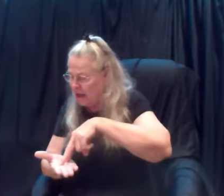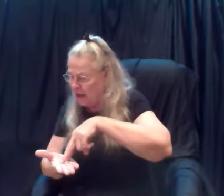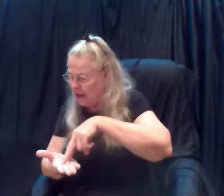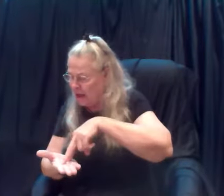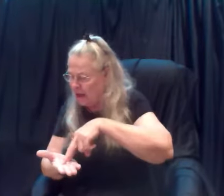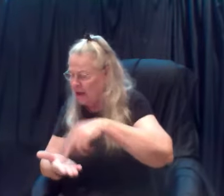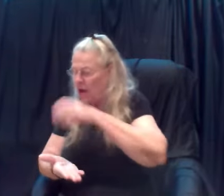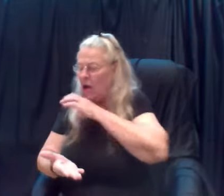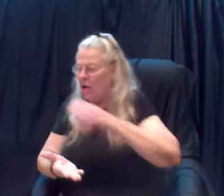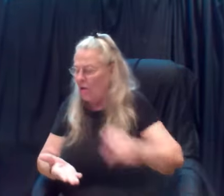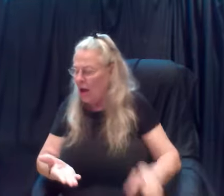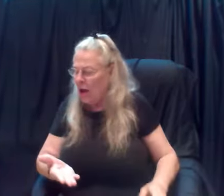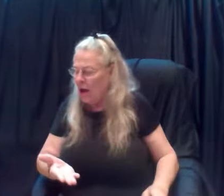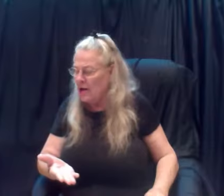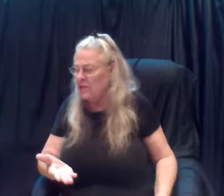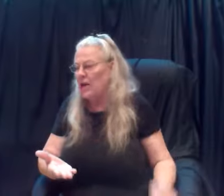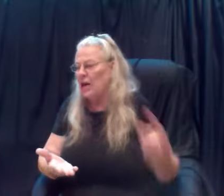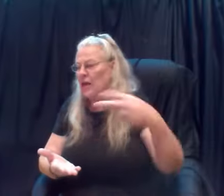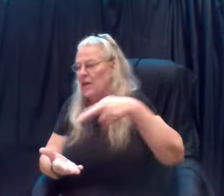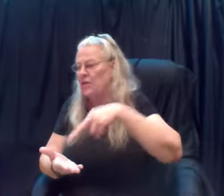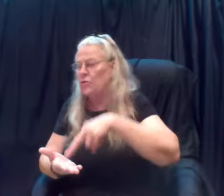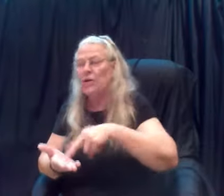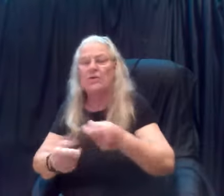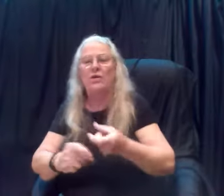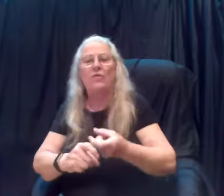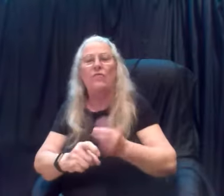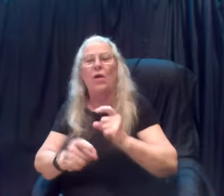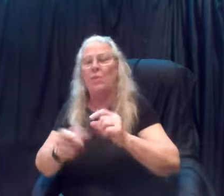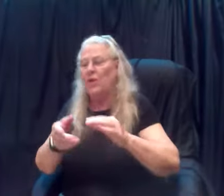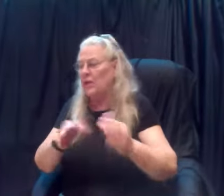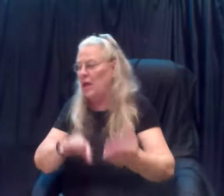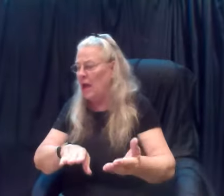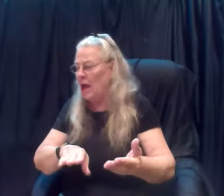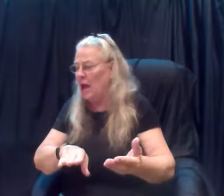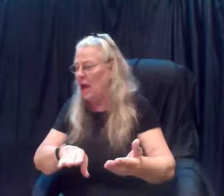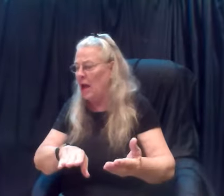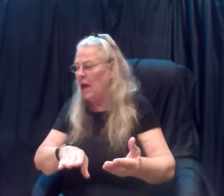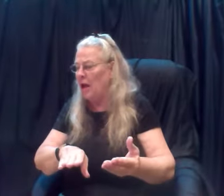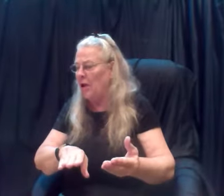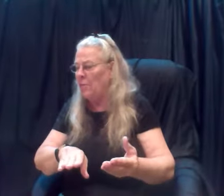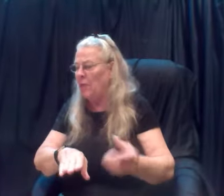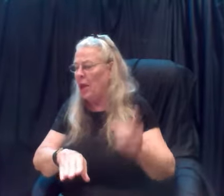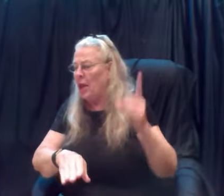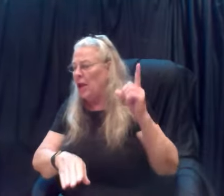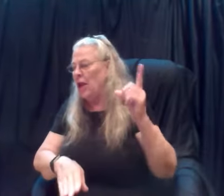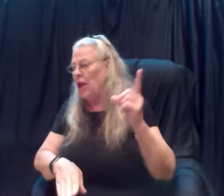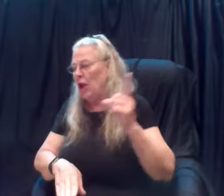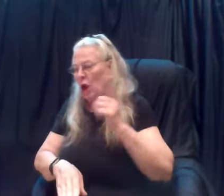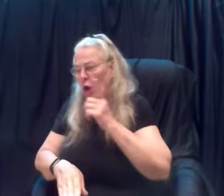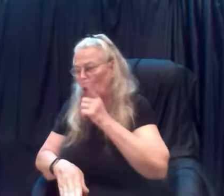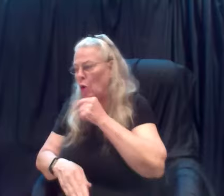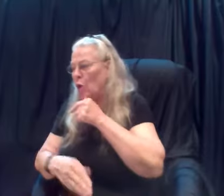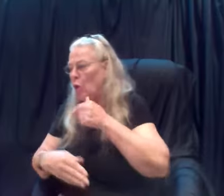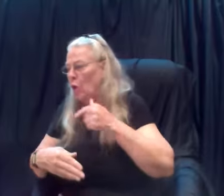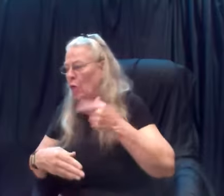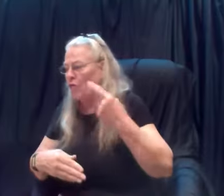risen. Christ is risen from the dead. He who for